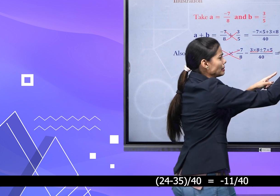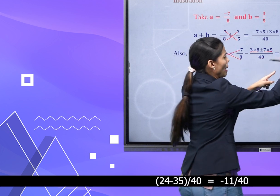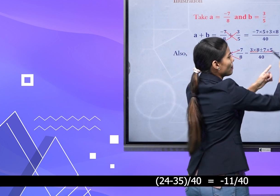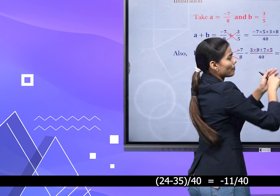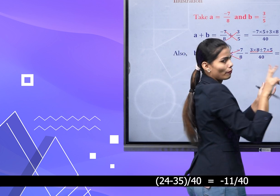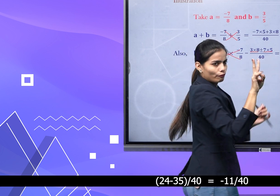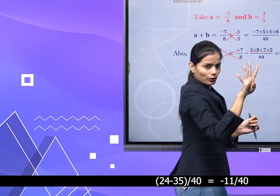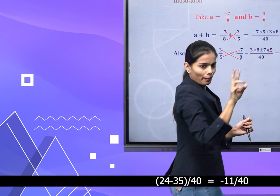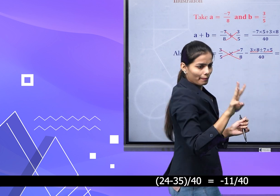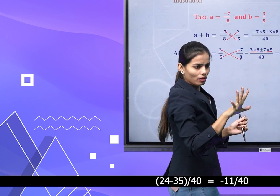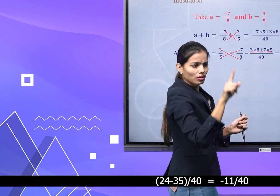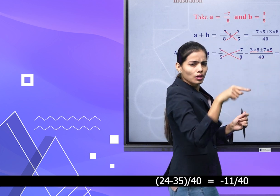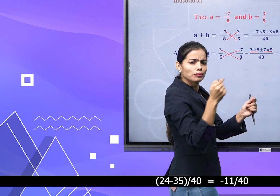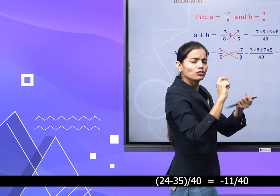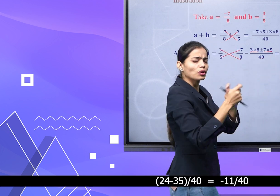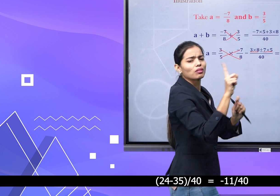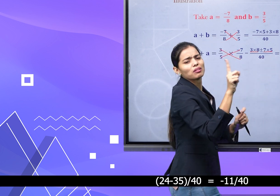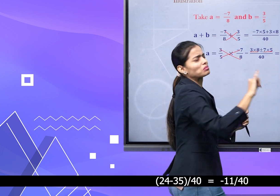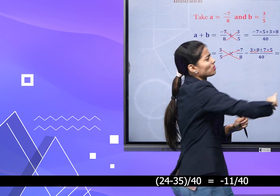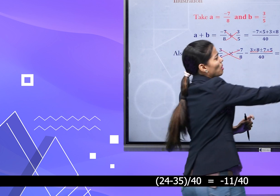Is equal to minus 11 by 40.